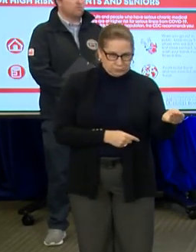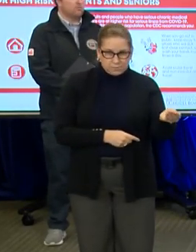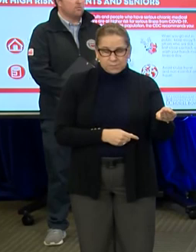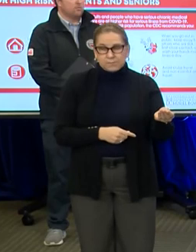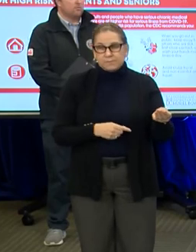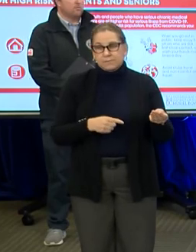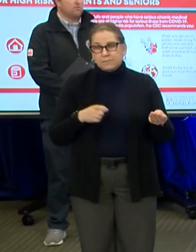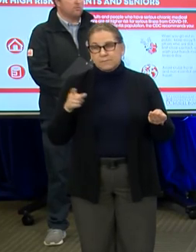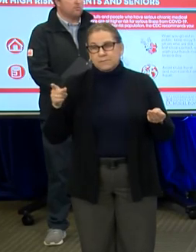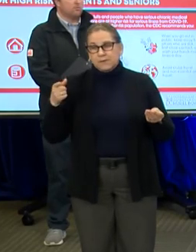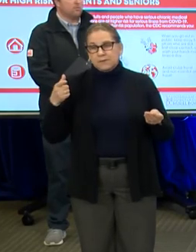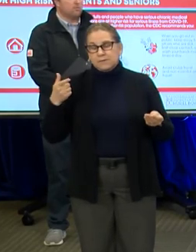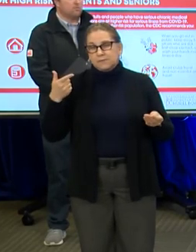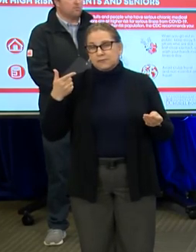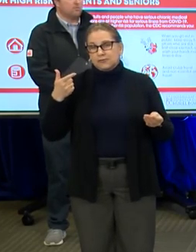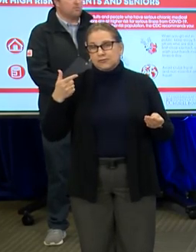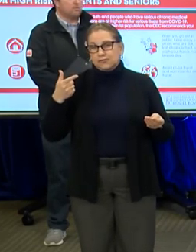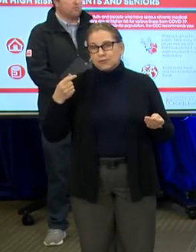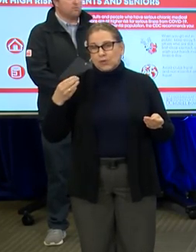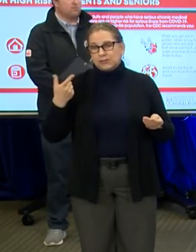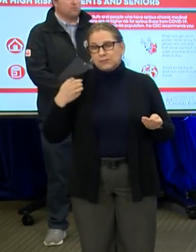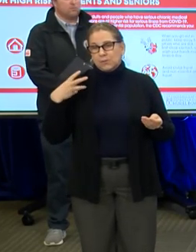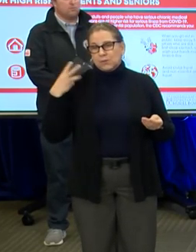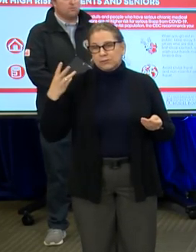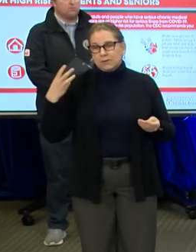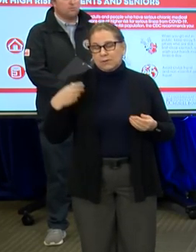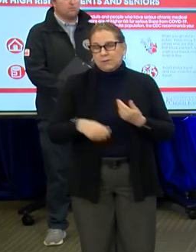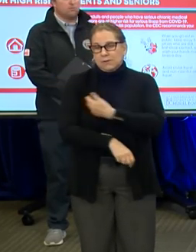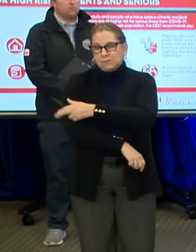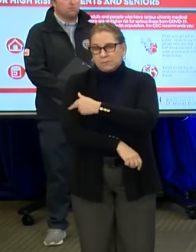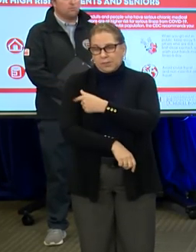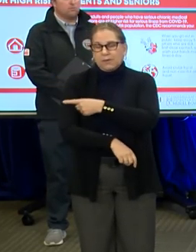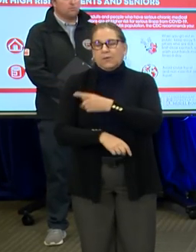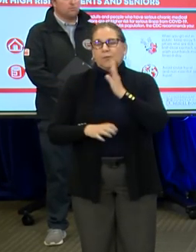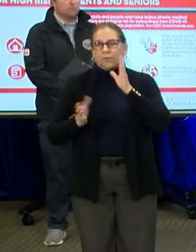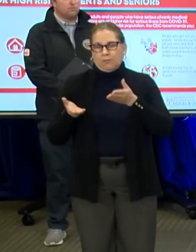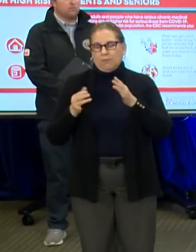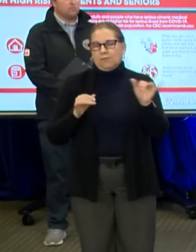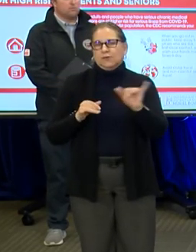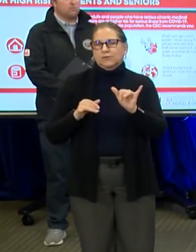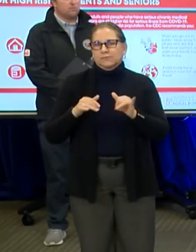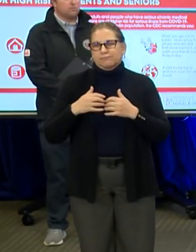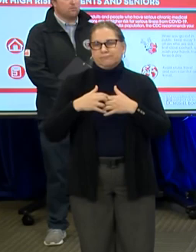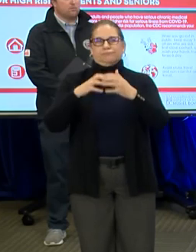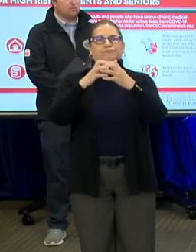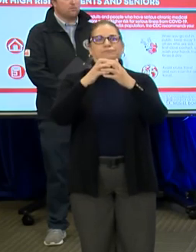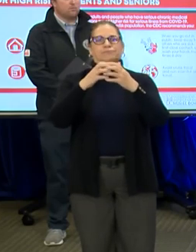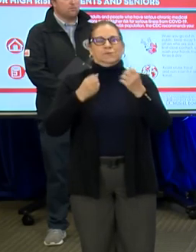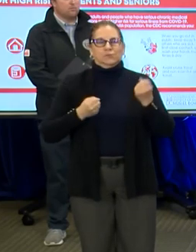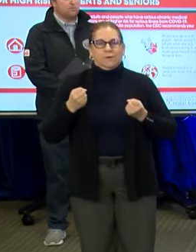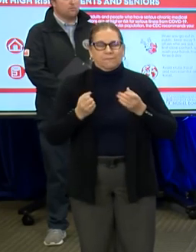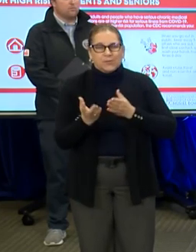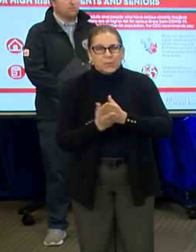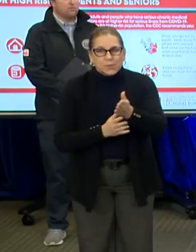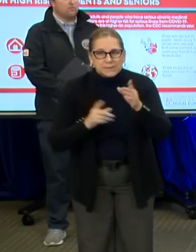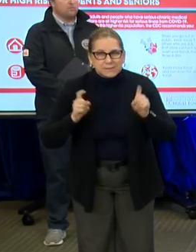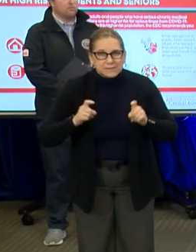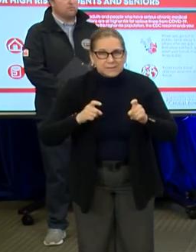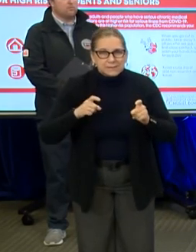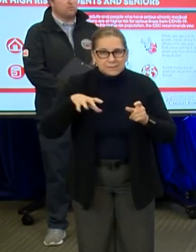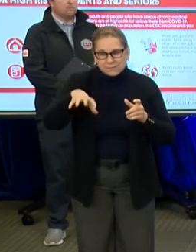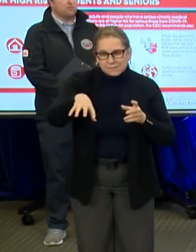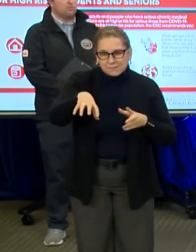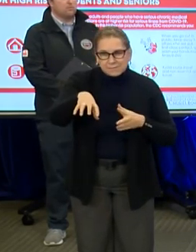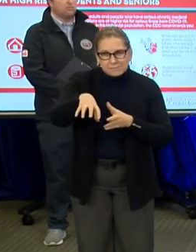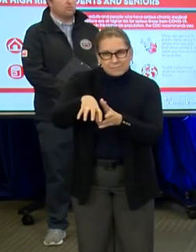drive-through testing system that will focus on the symptomatic community requiring non-emergent testing. The hours for this testing